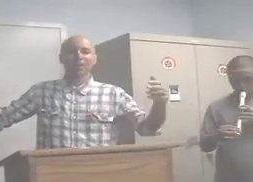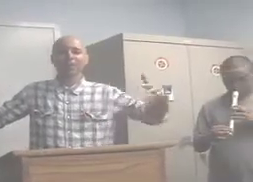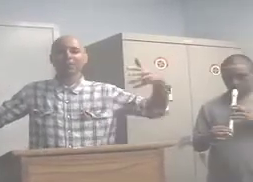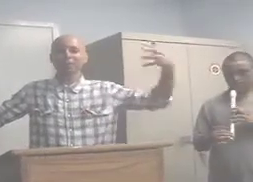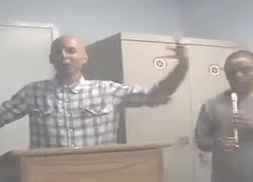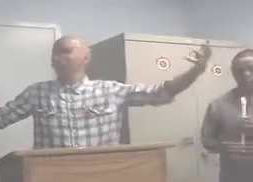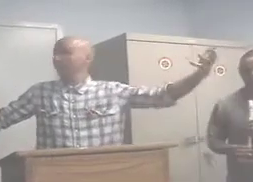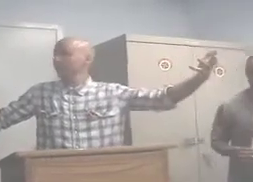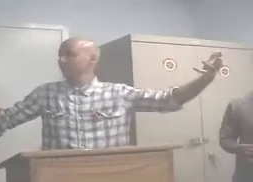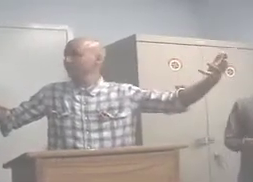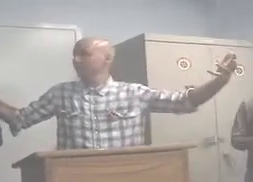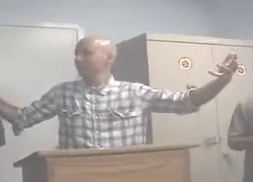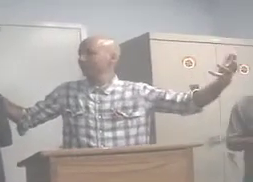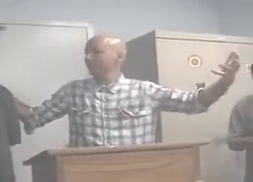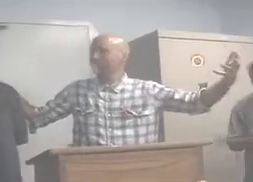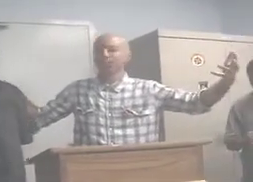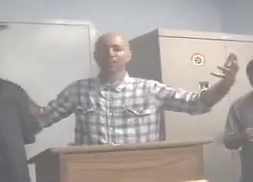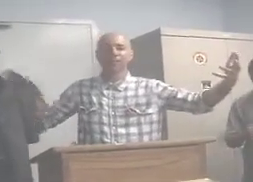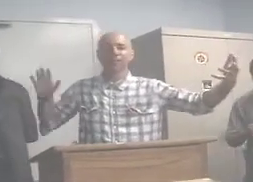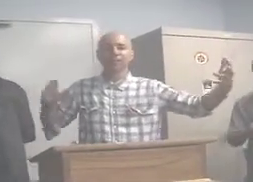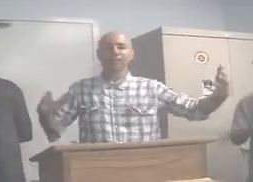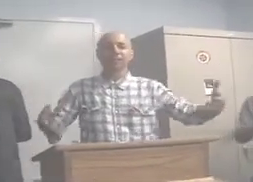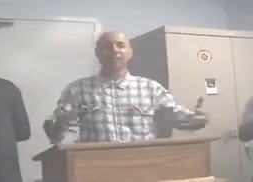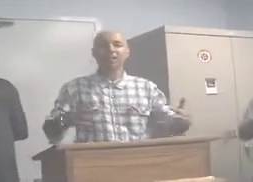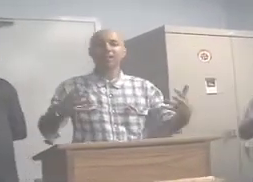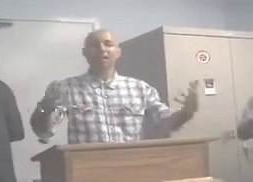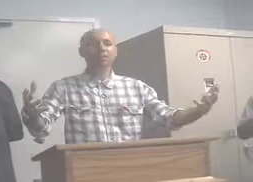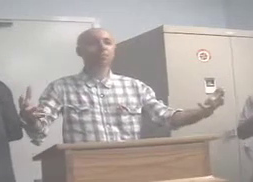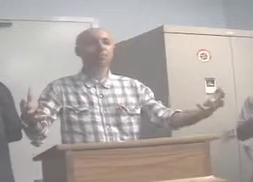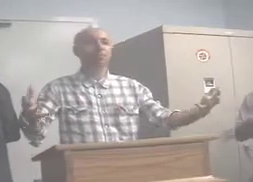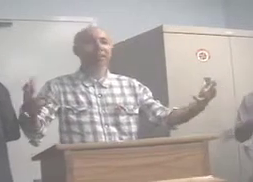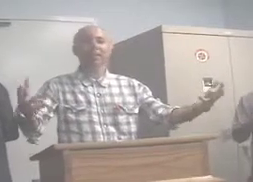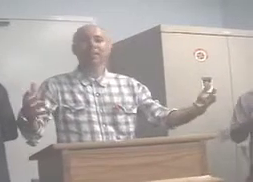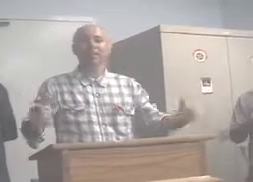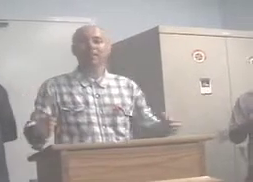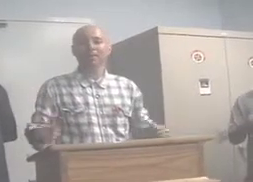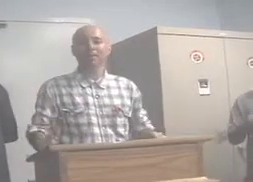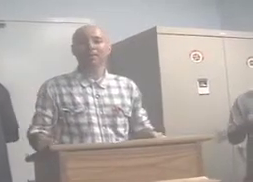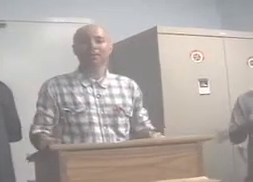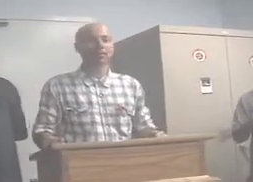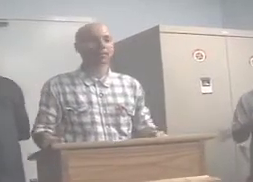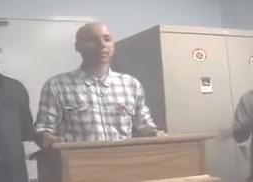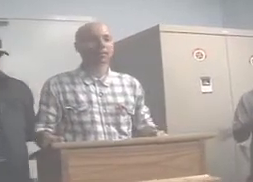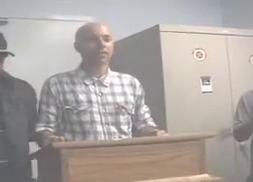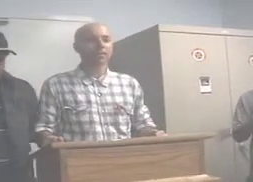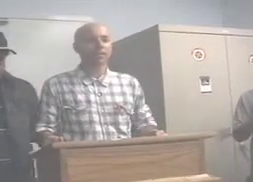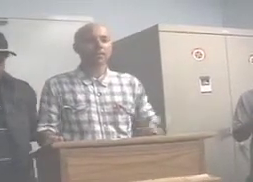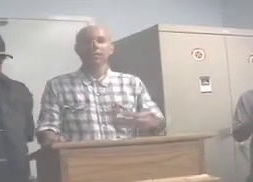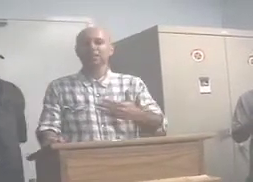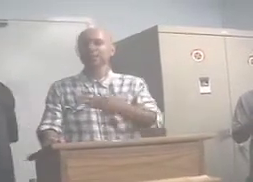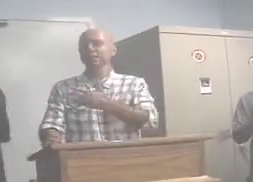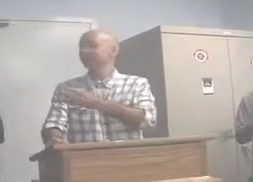So when we go to Japan to share the gospel with the Japanese people,